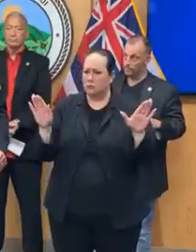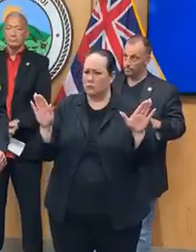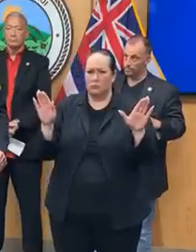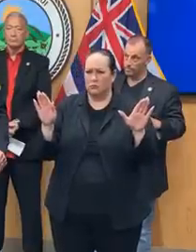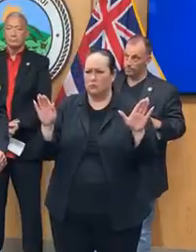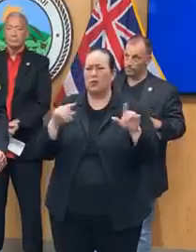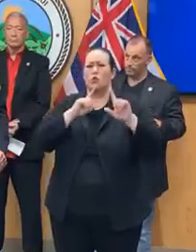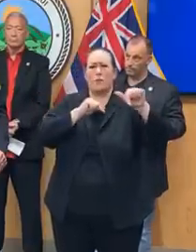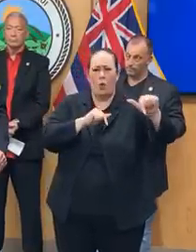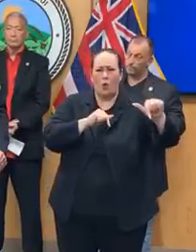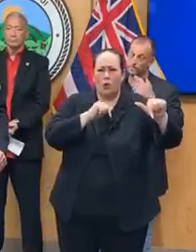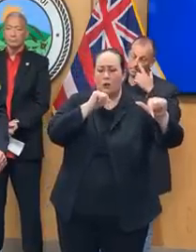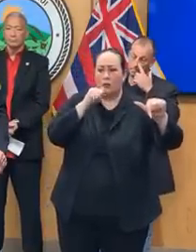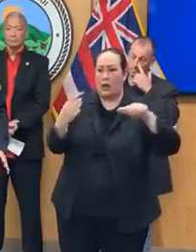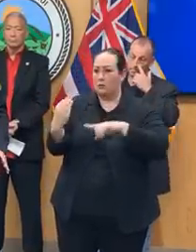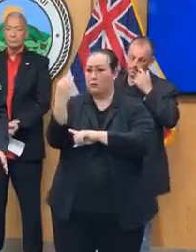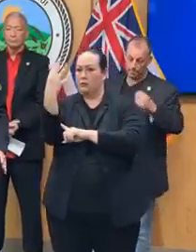the news.